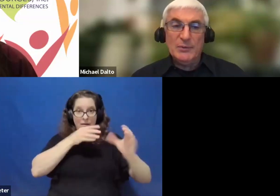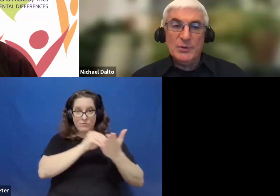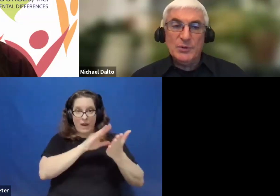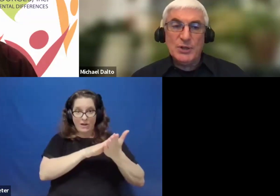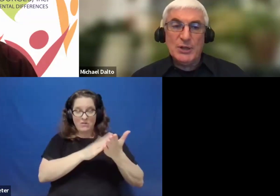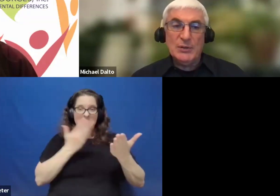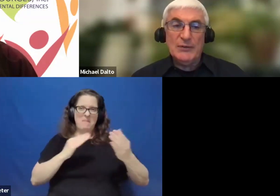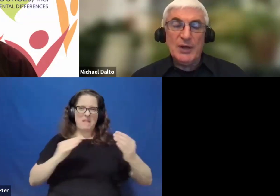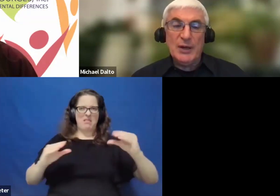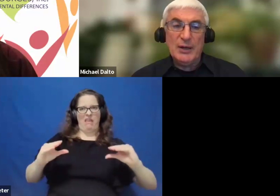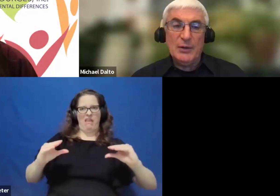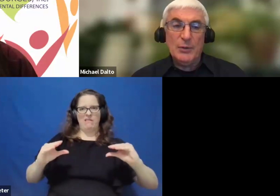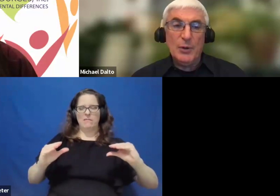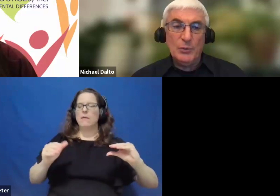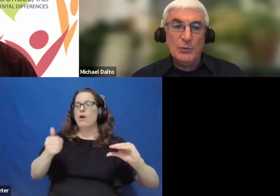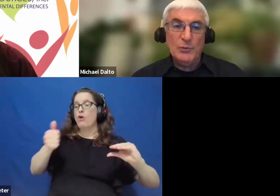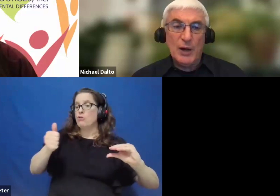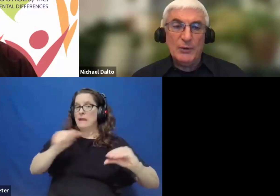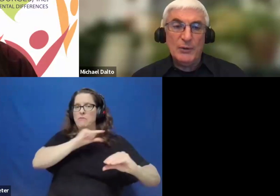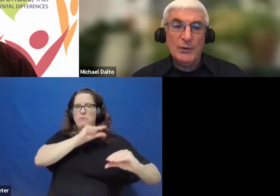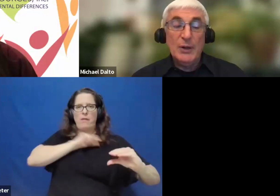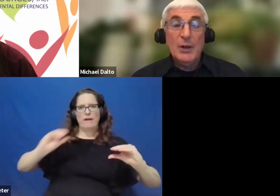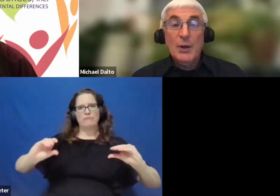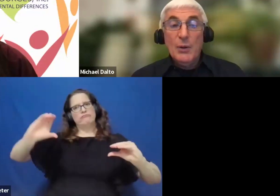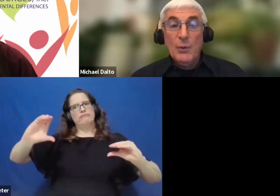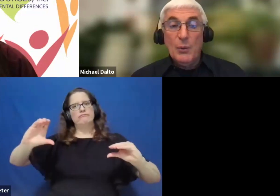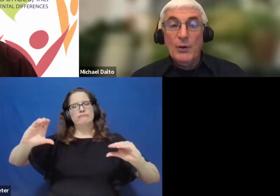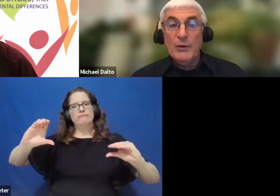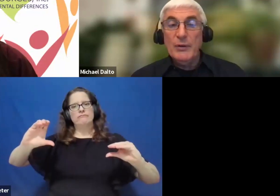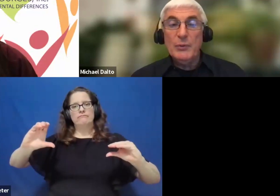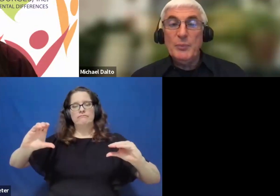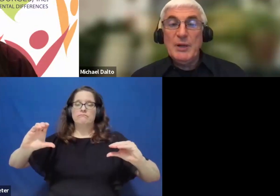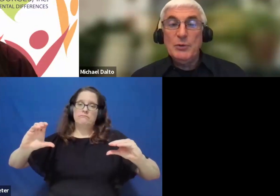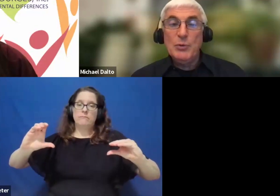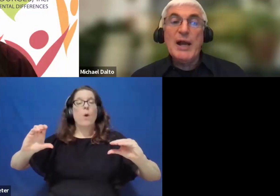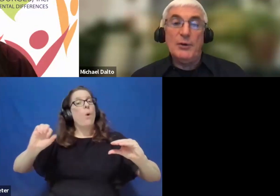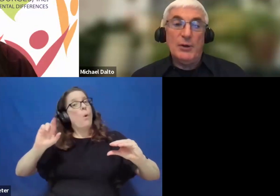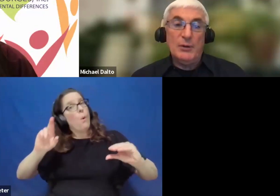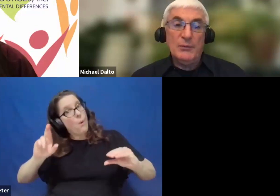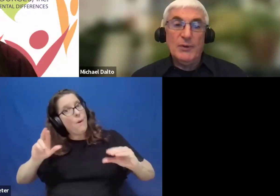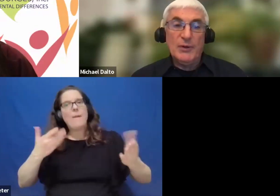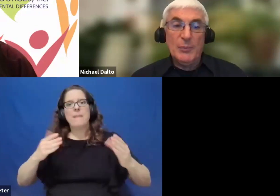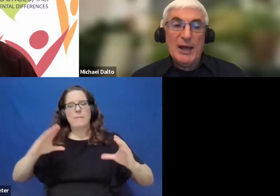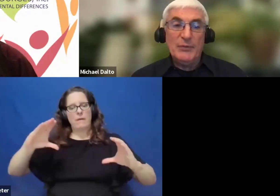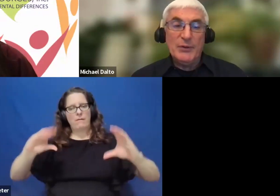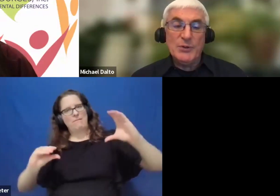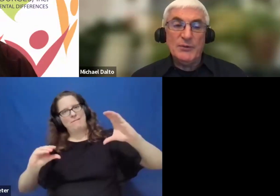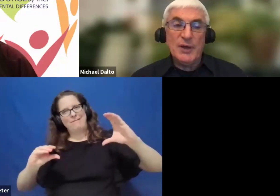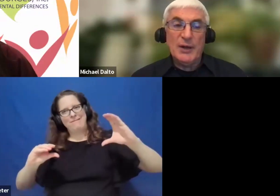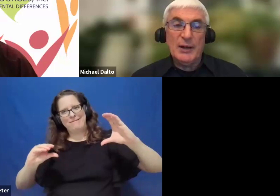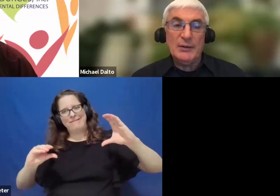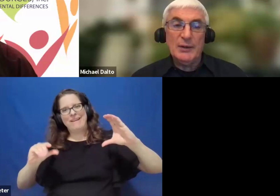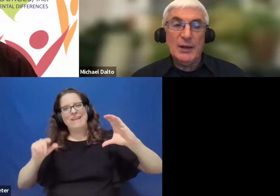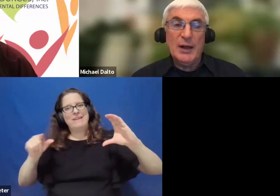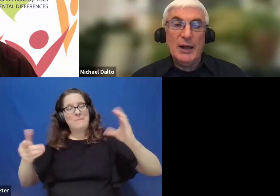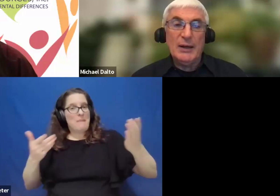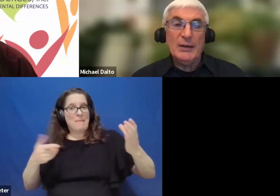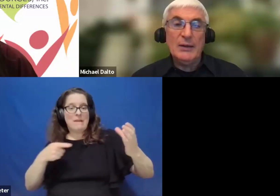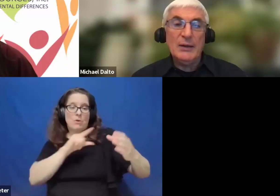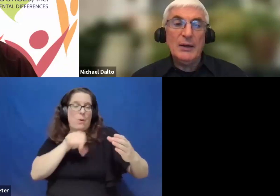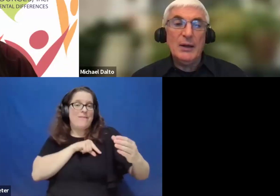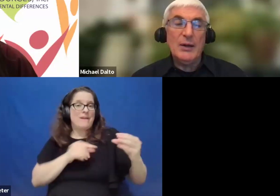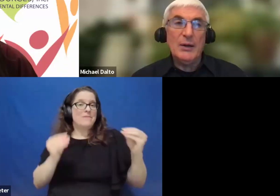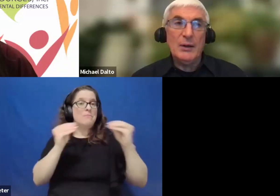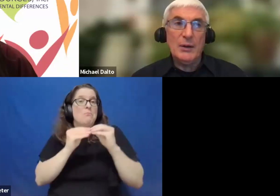amount she is getting on her own record, or it would be greater than the amount that she's getting